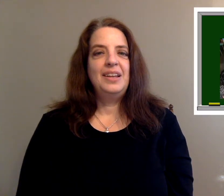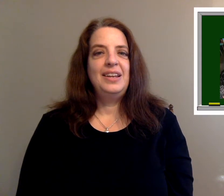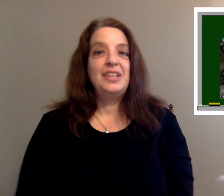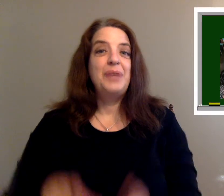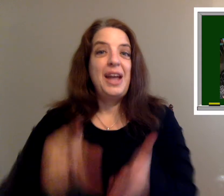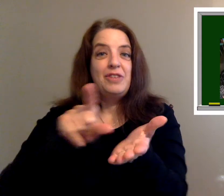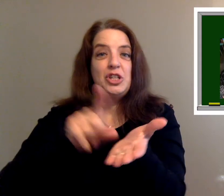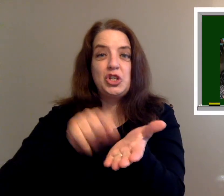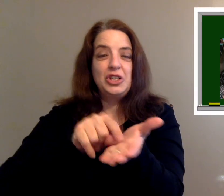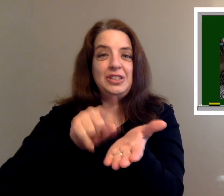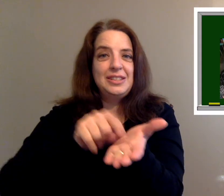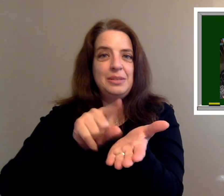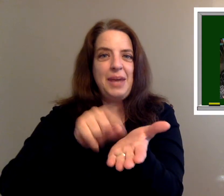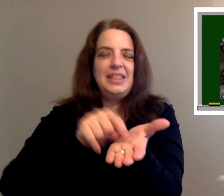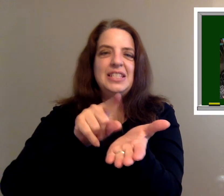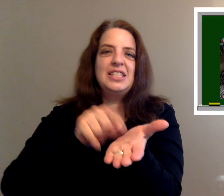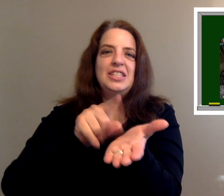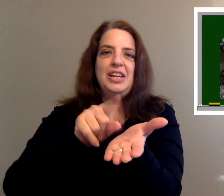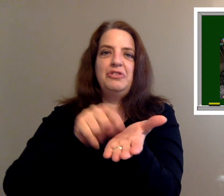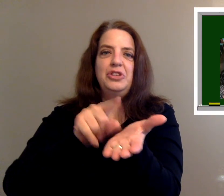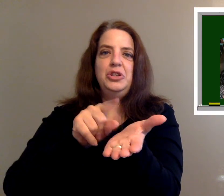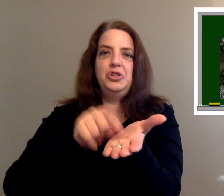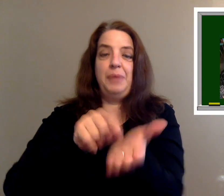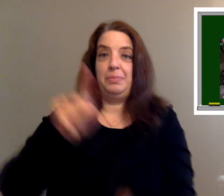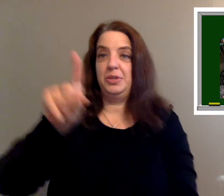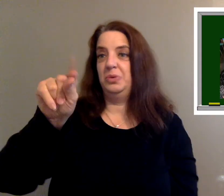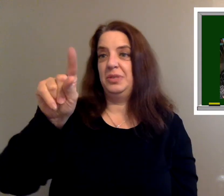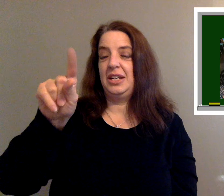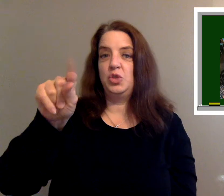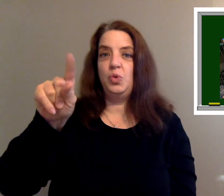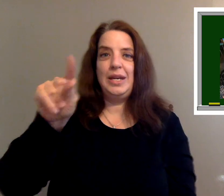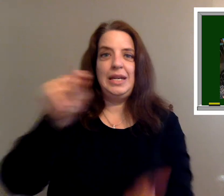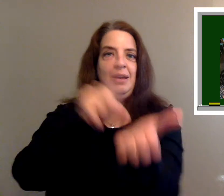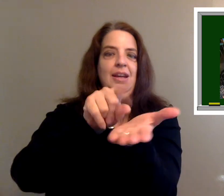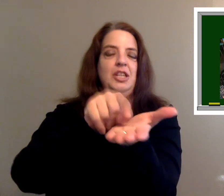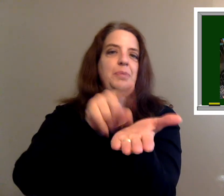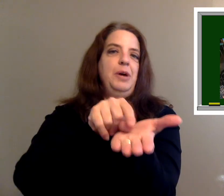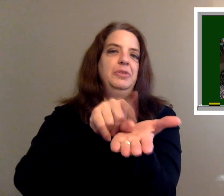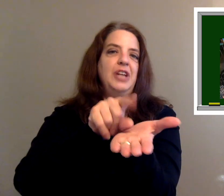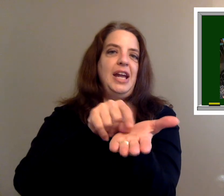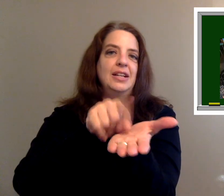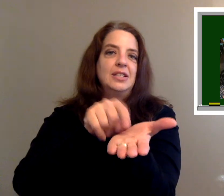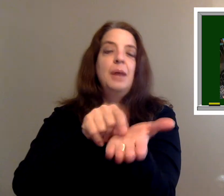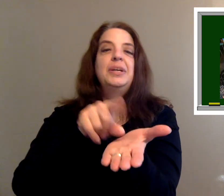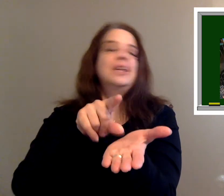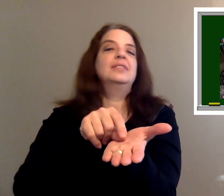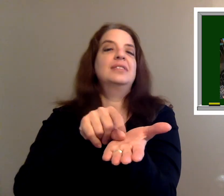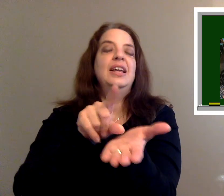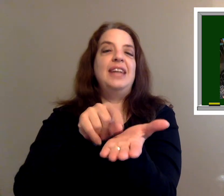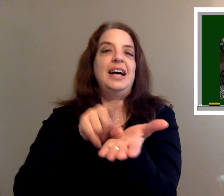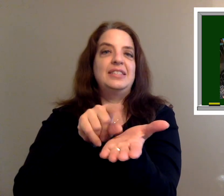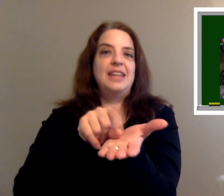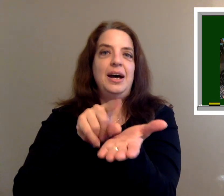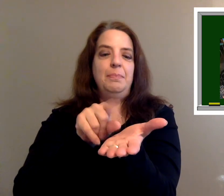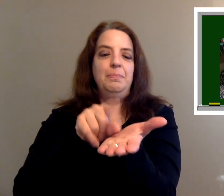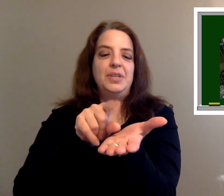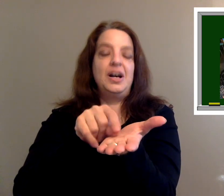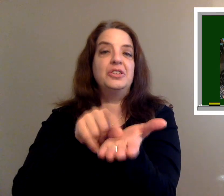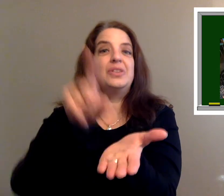Next we have journalism, and this is the sign for a newspaper. So it's like a 20 in the palm of your hand, because that's also, if you